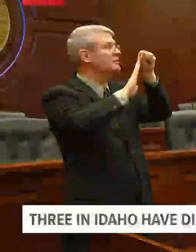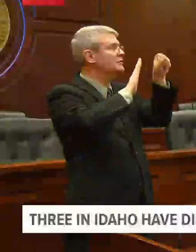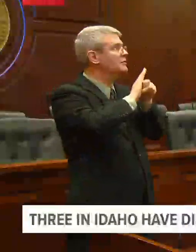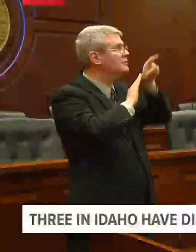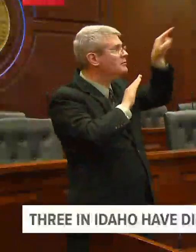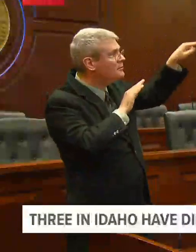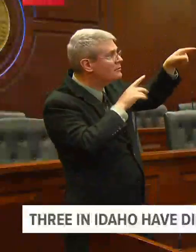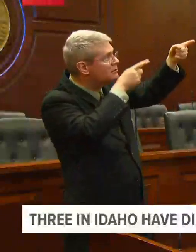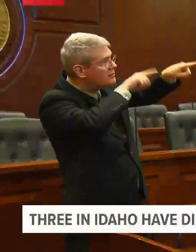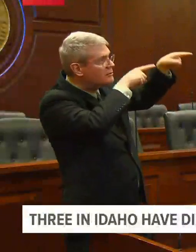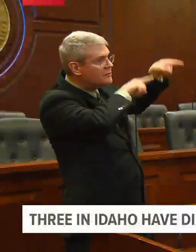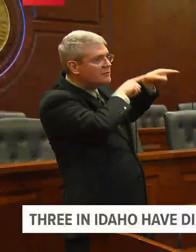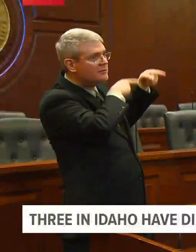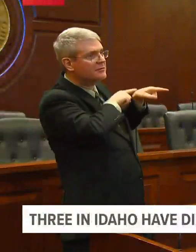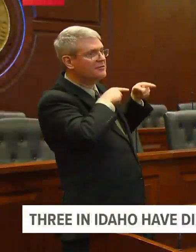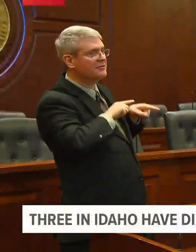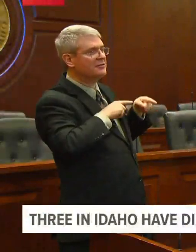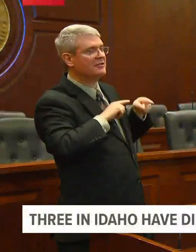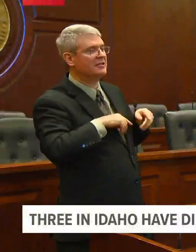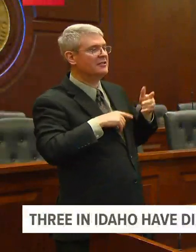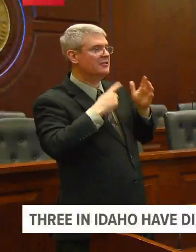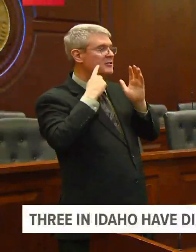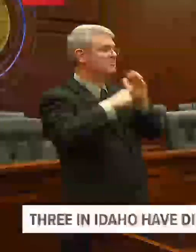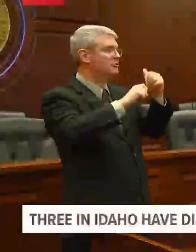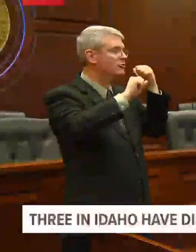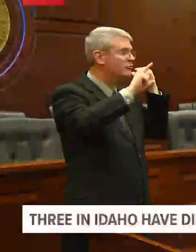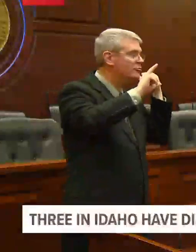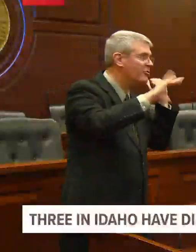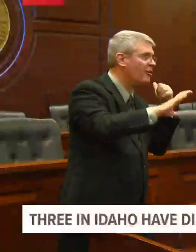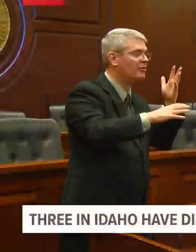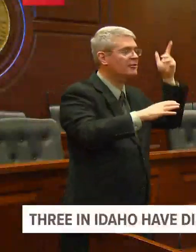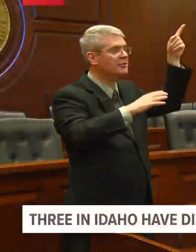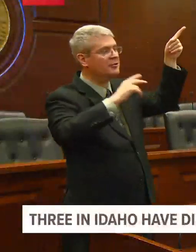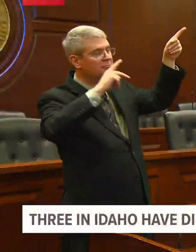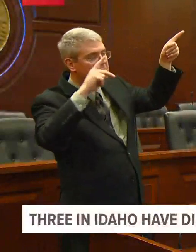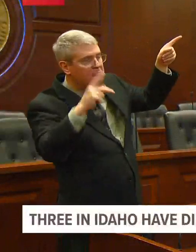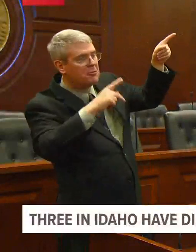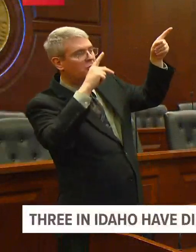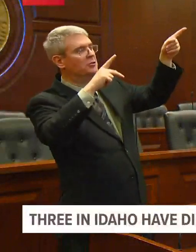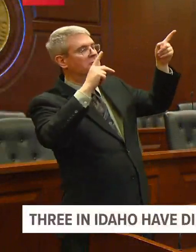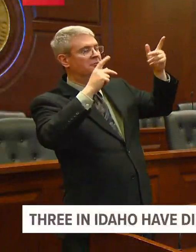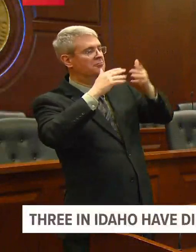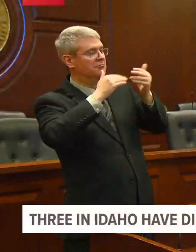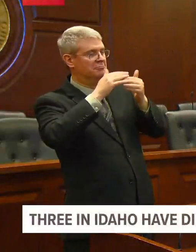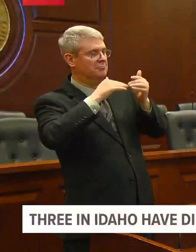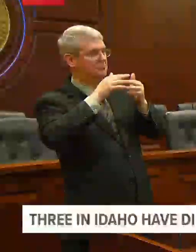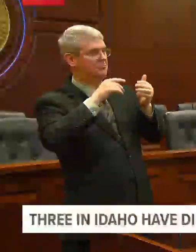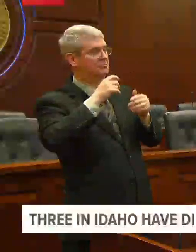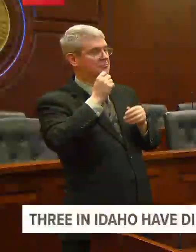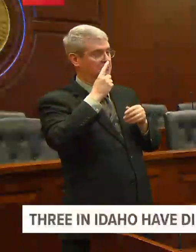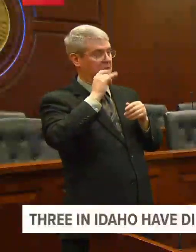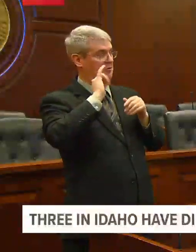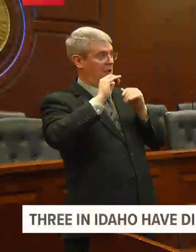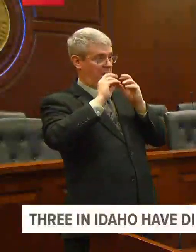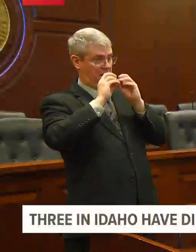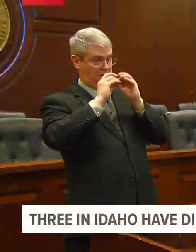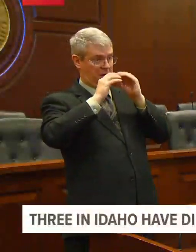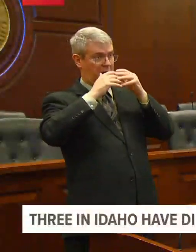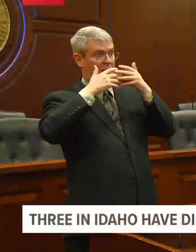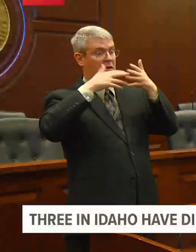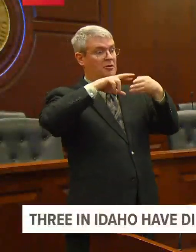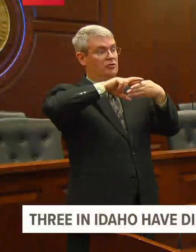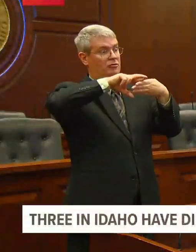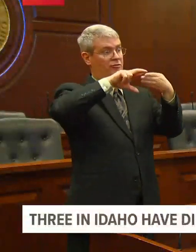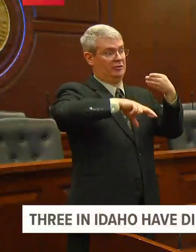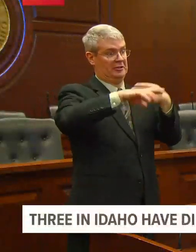or Portland or wherever they may be. So getting the test results back, we know it's coming online. We know there are a lot of